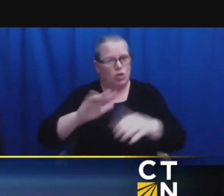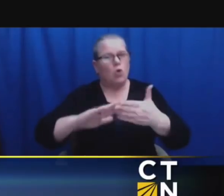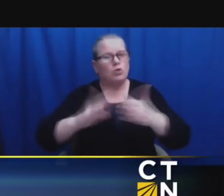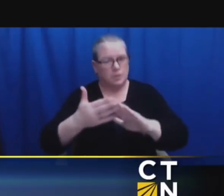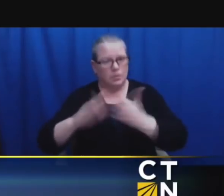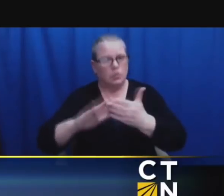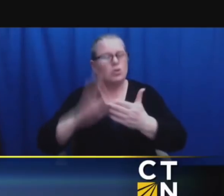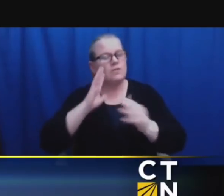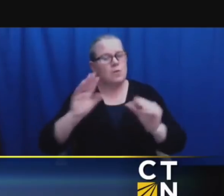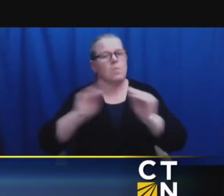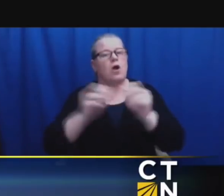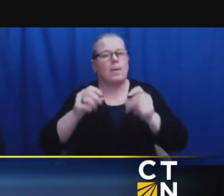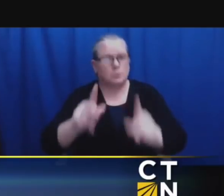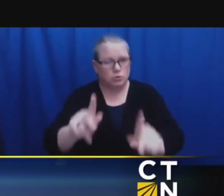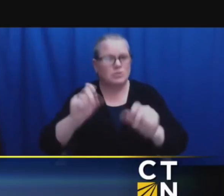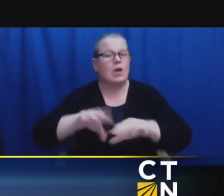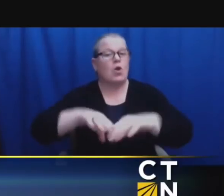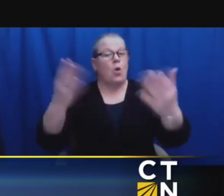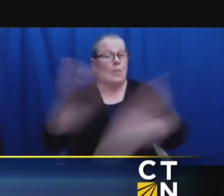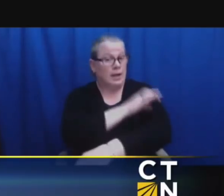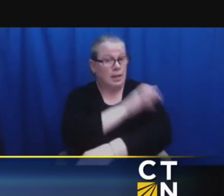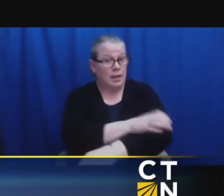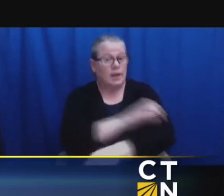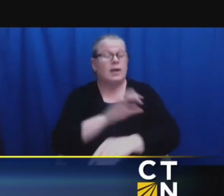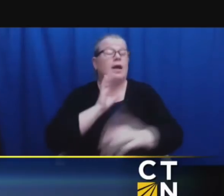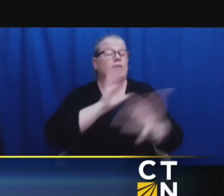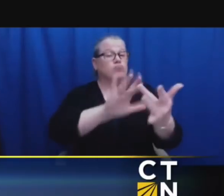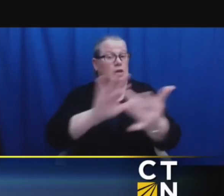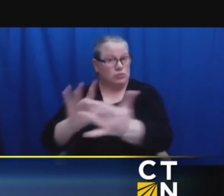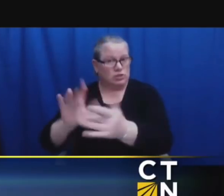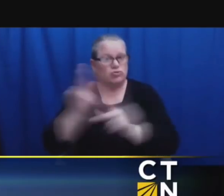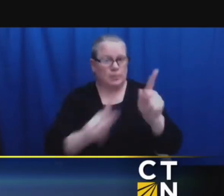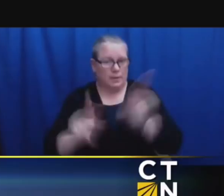those clinics and outreach.